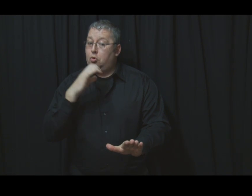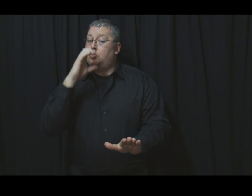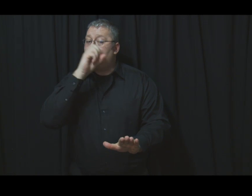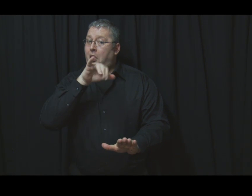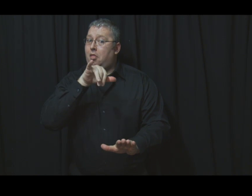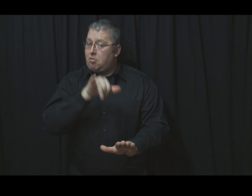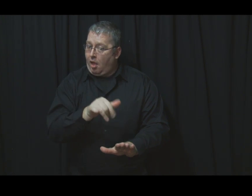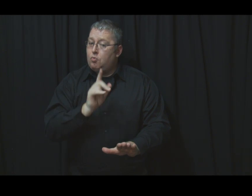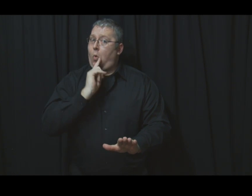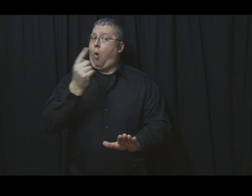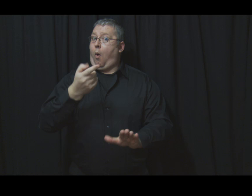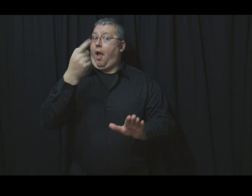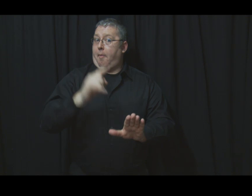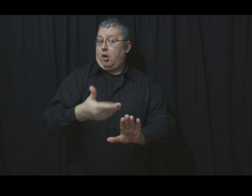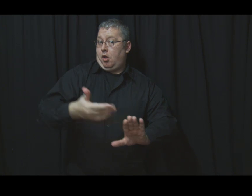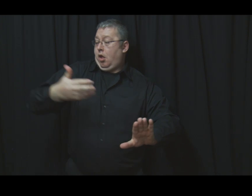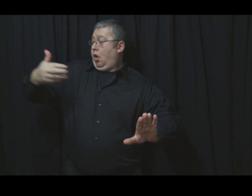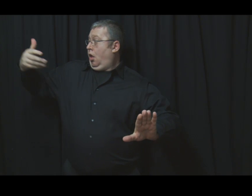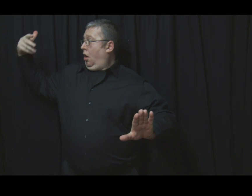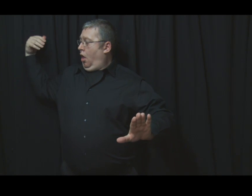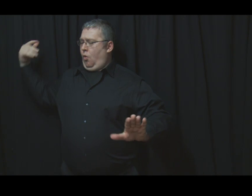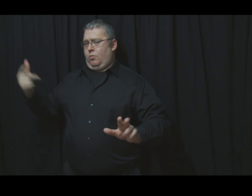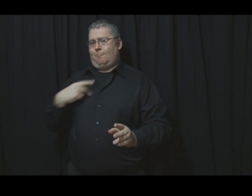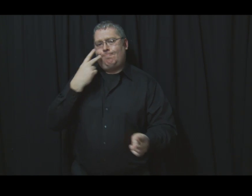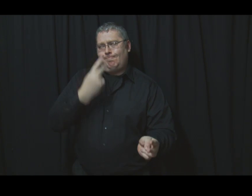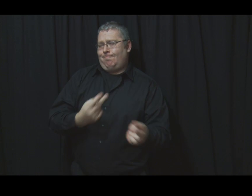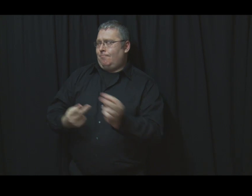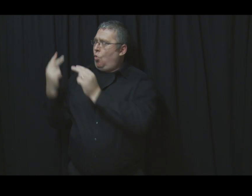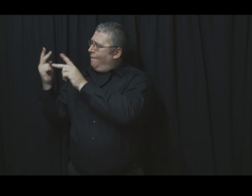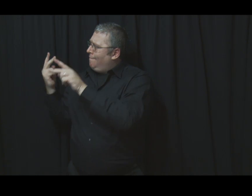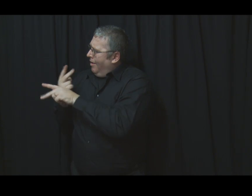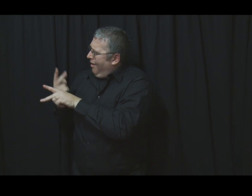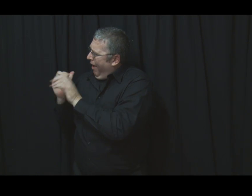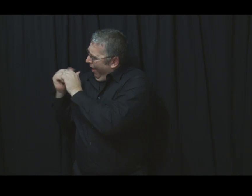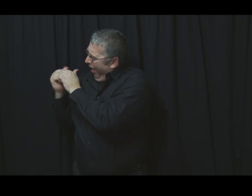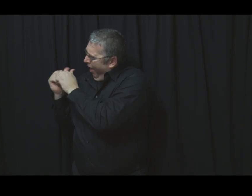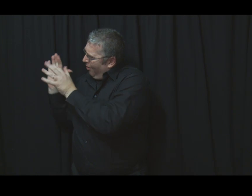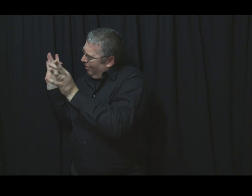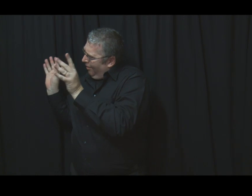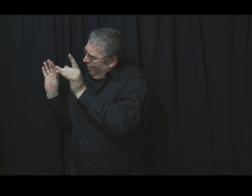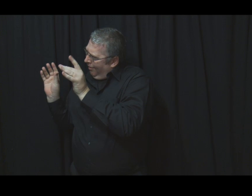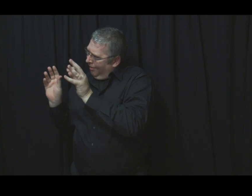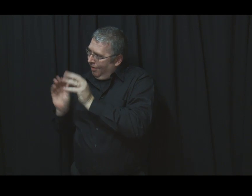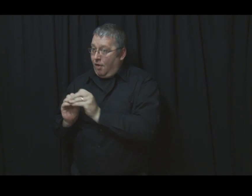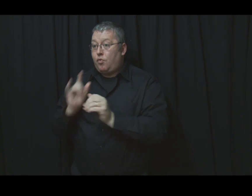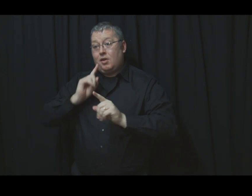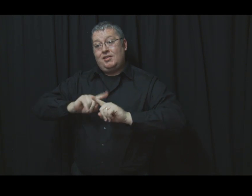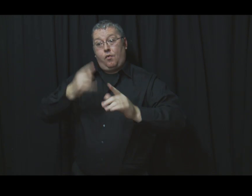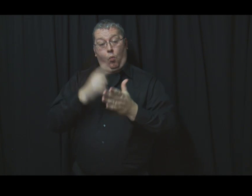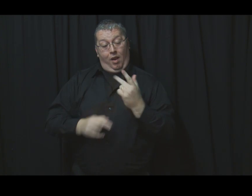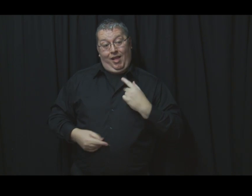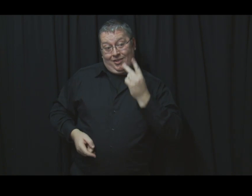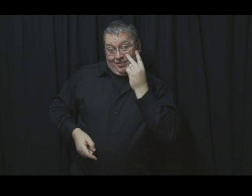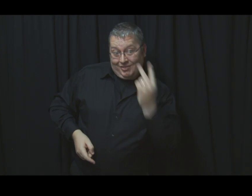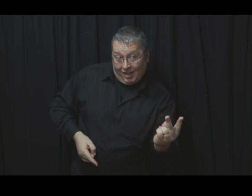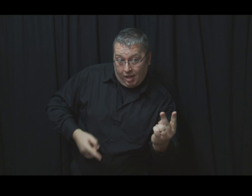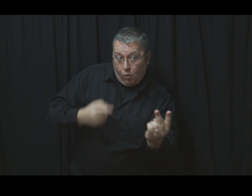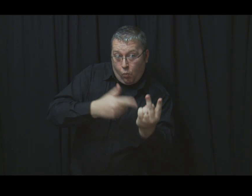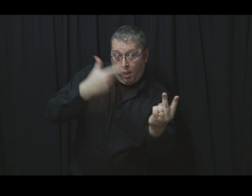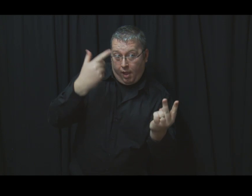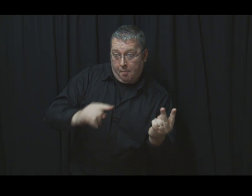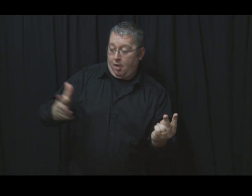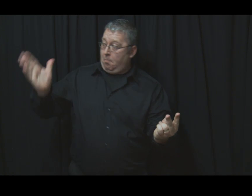always happened in the past and we're going to try and figure out how this happened. See, there is a difference between what you observe and what happened in the